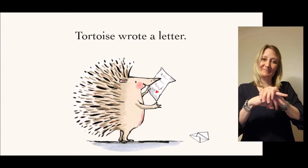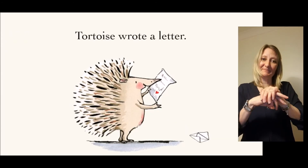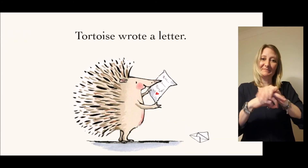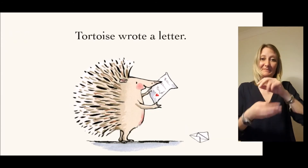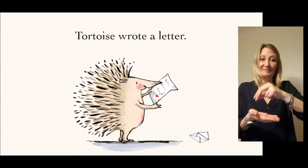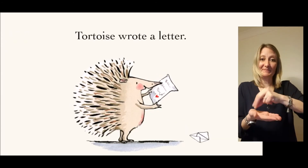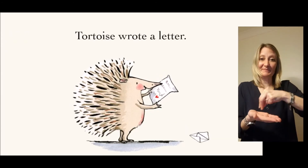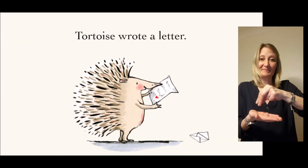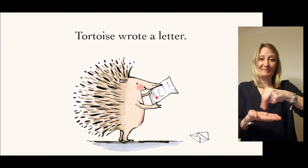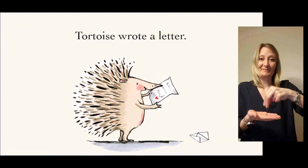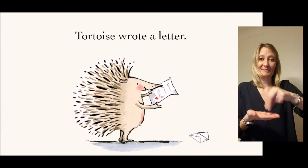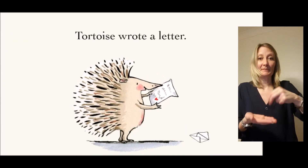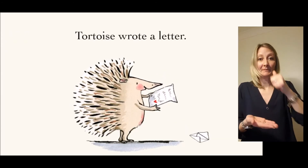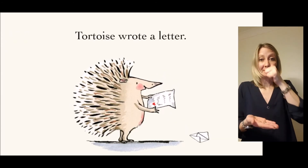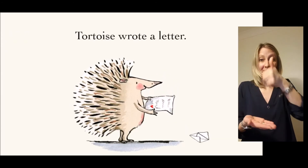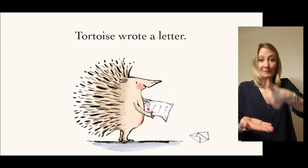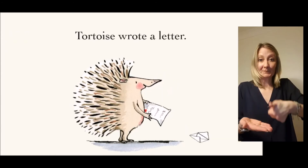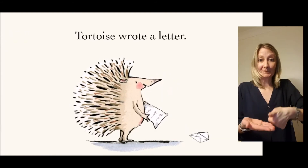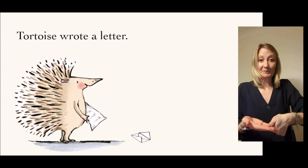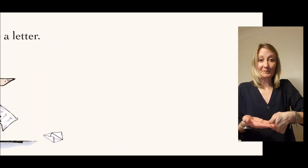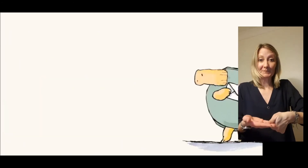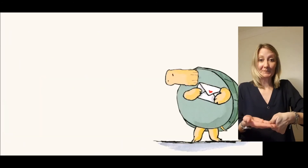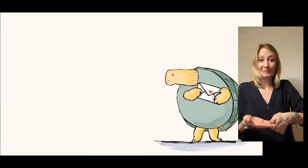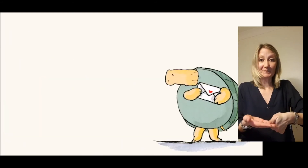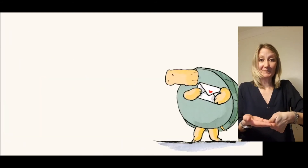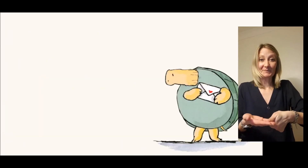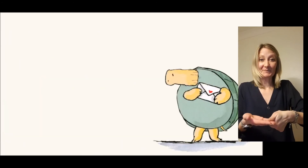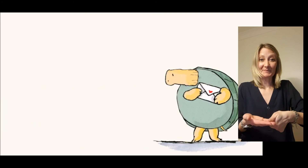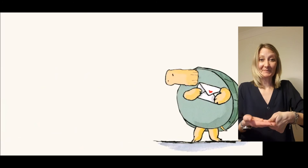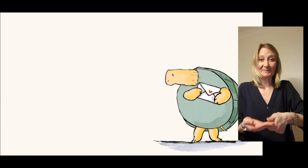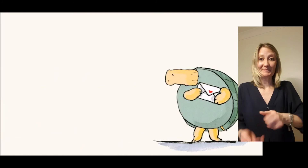Tortoise wrote a letter,